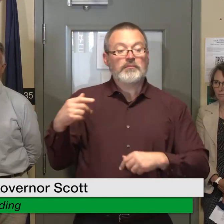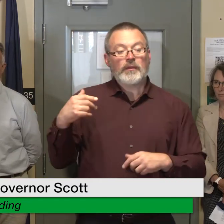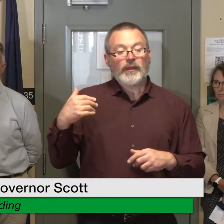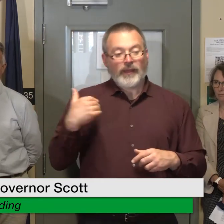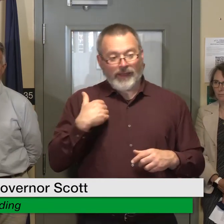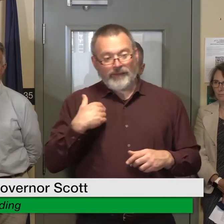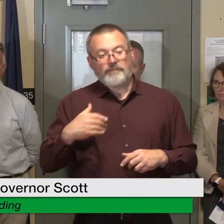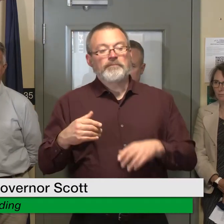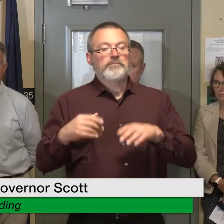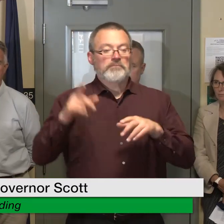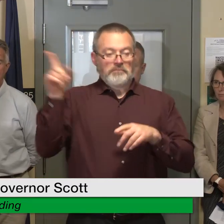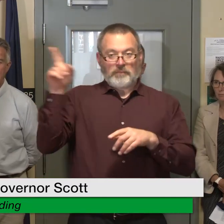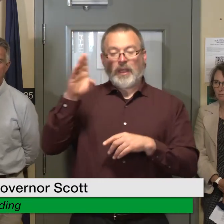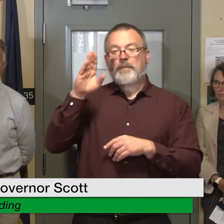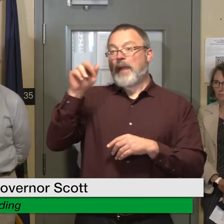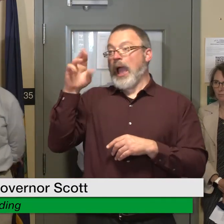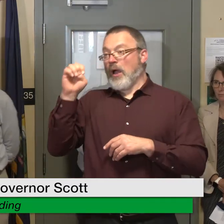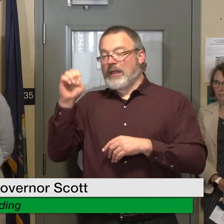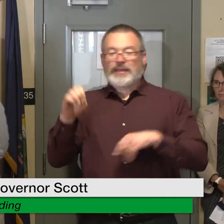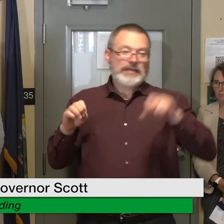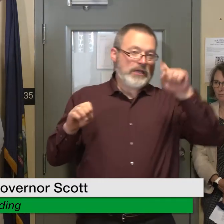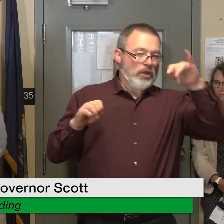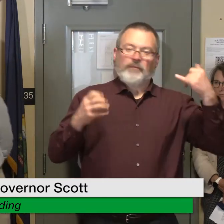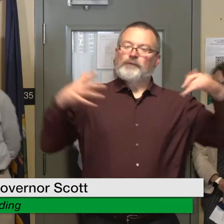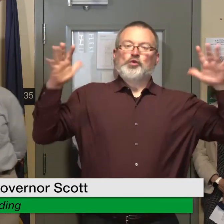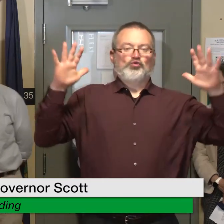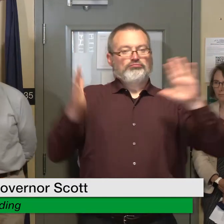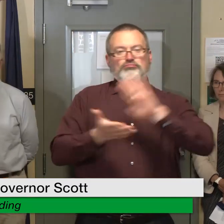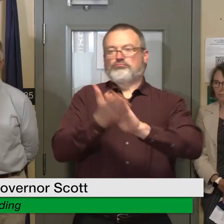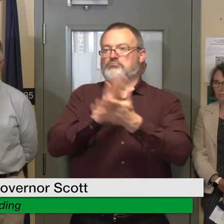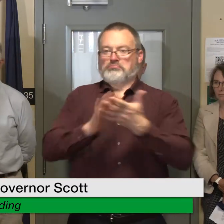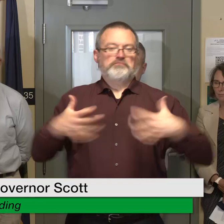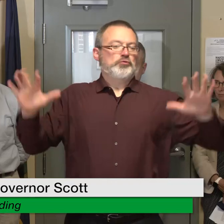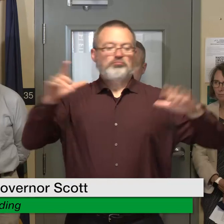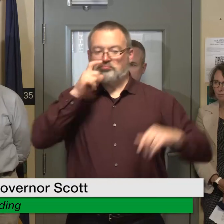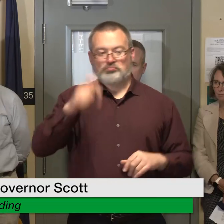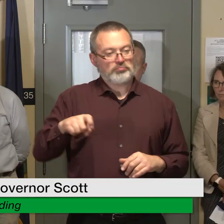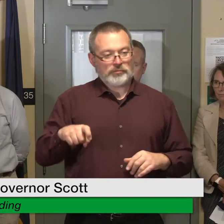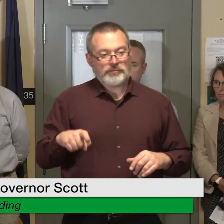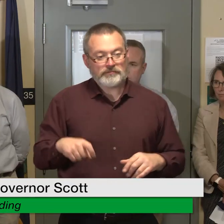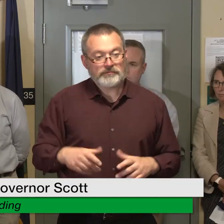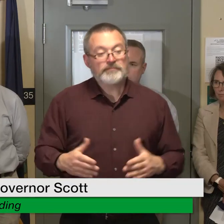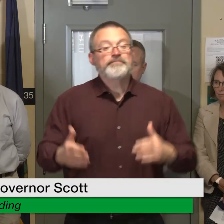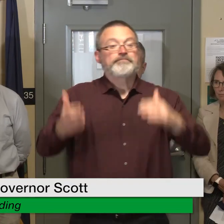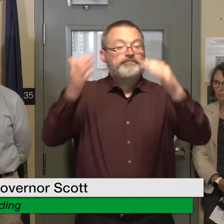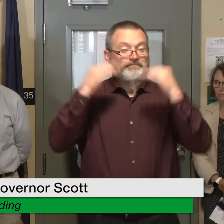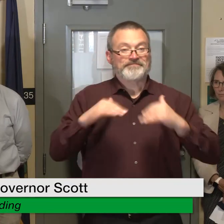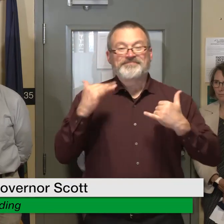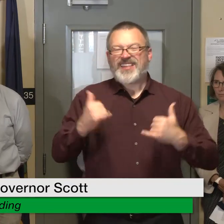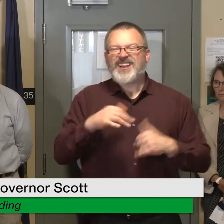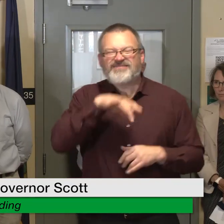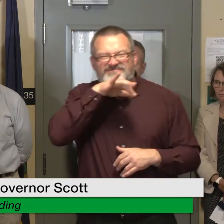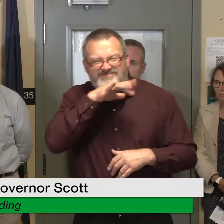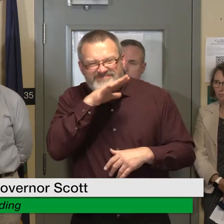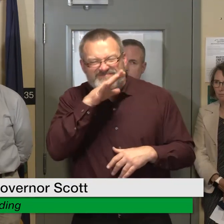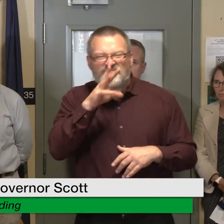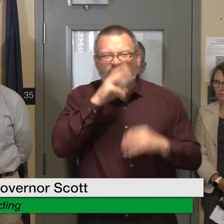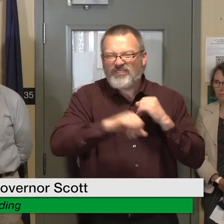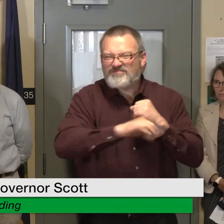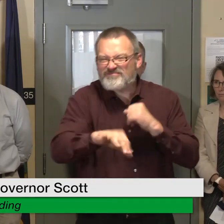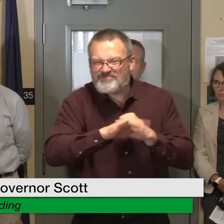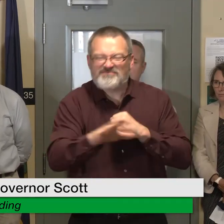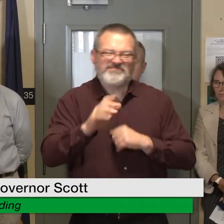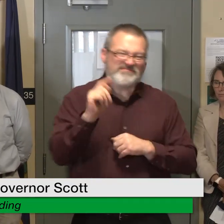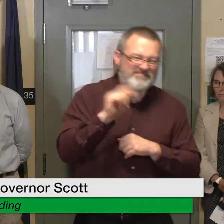been recently lifted. In terms of wastewater, there are 2 wastewater treatment facilities that are still impacted by